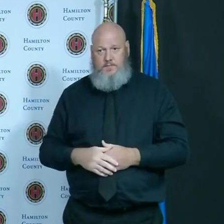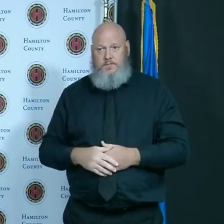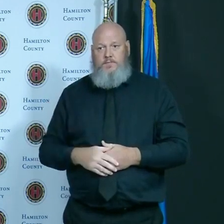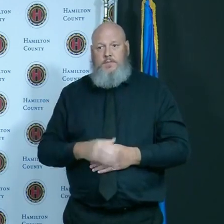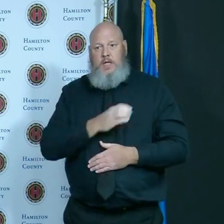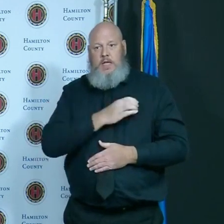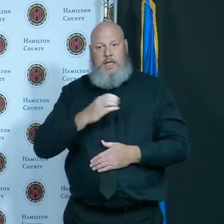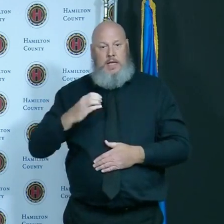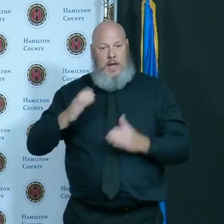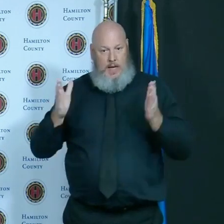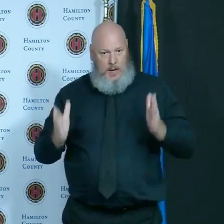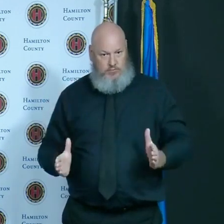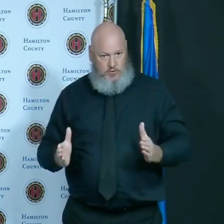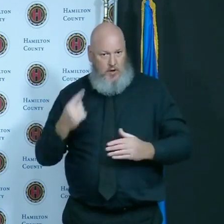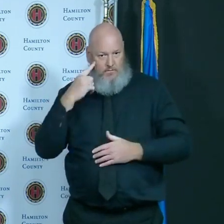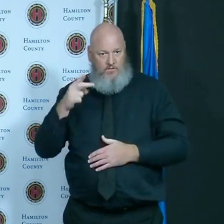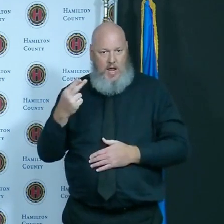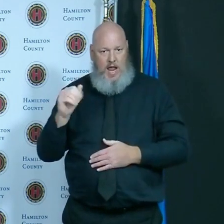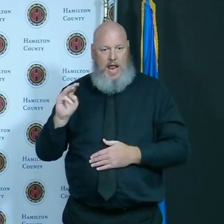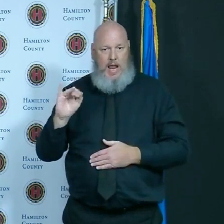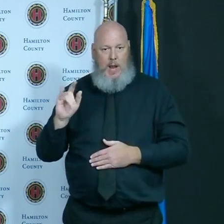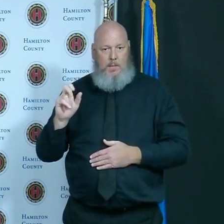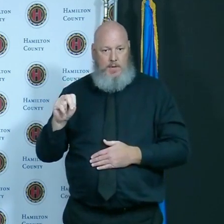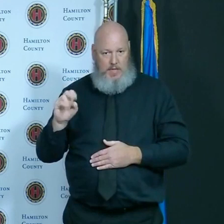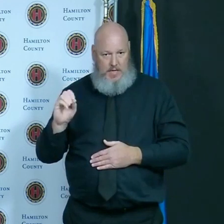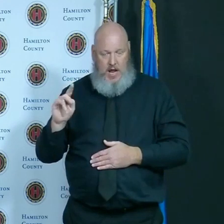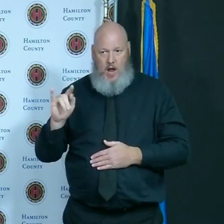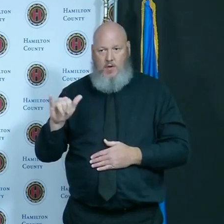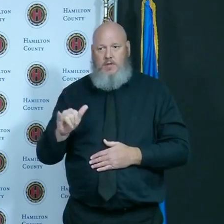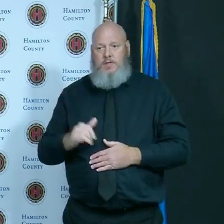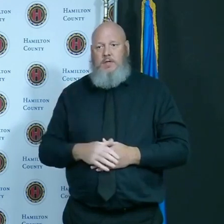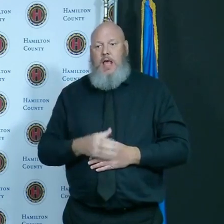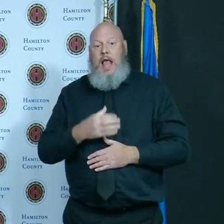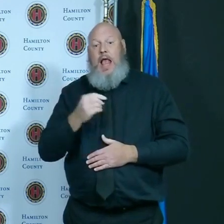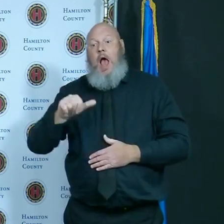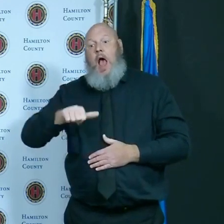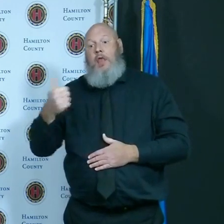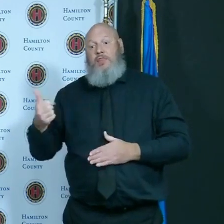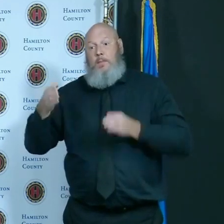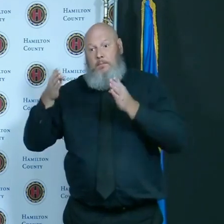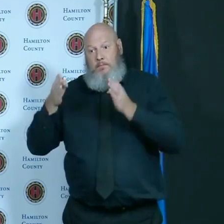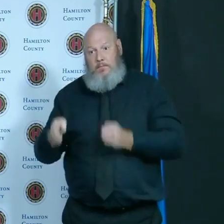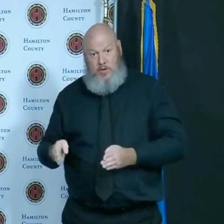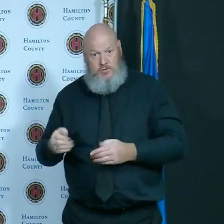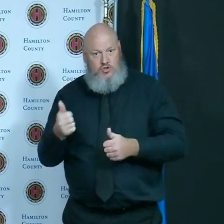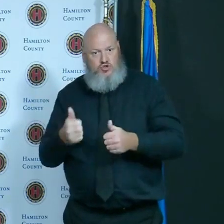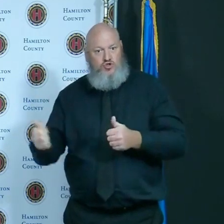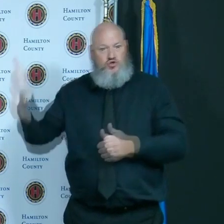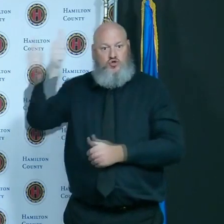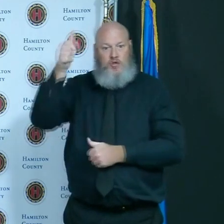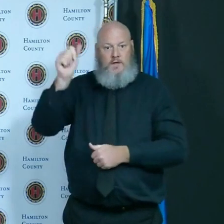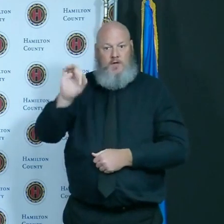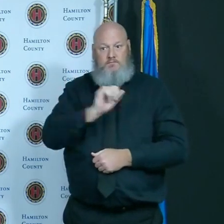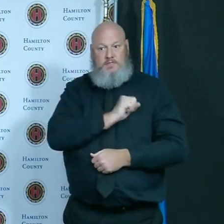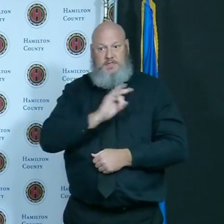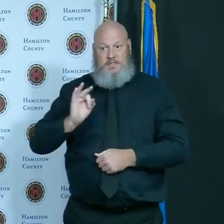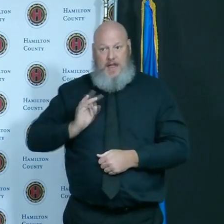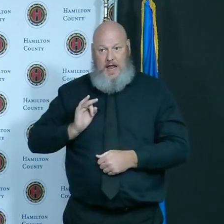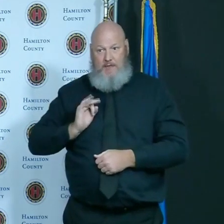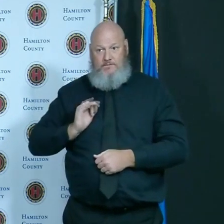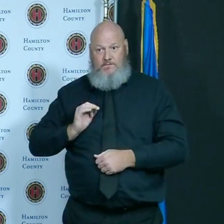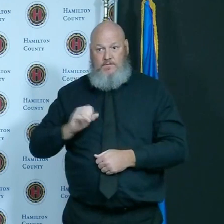COVID-19. Her Chief of Staff, Sonia Taylor, is also here joining us this morning. So a couple of things before we get